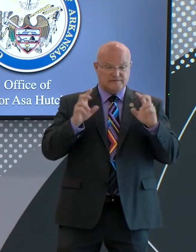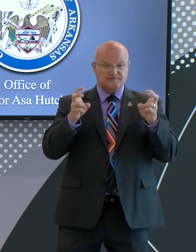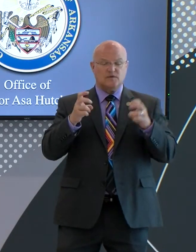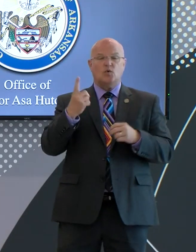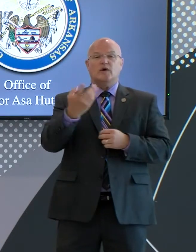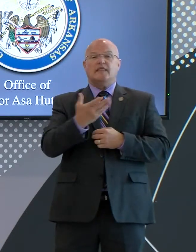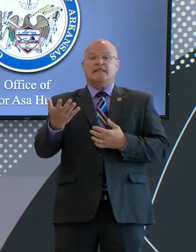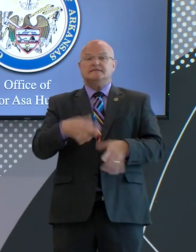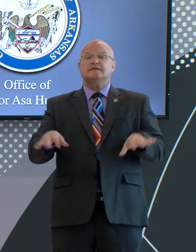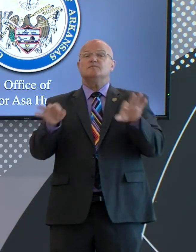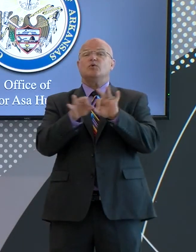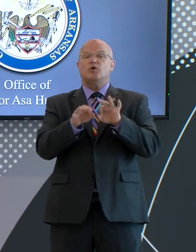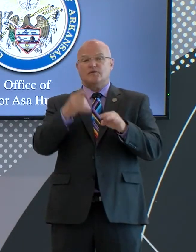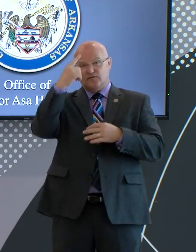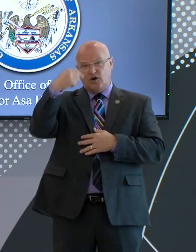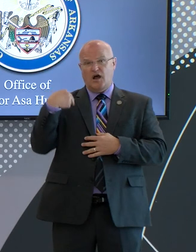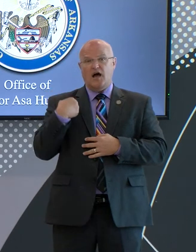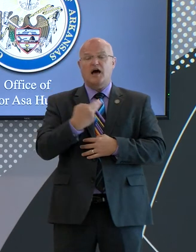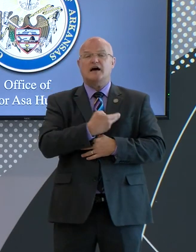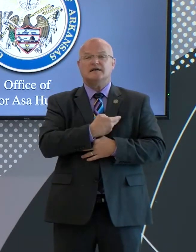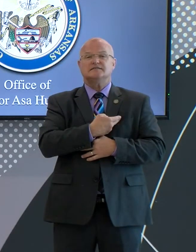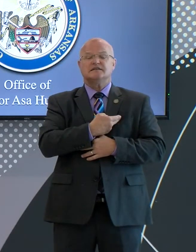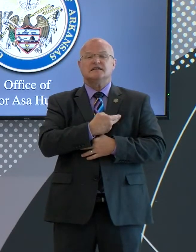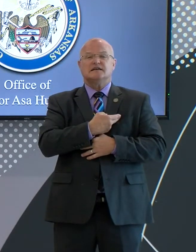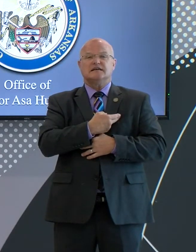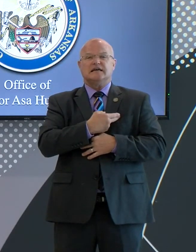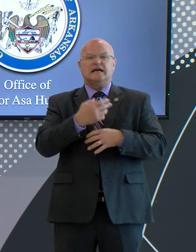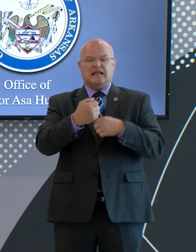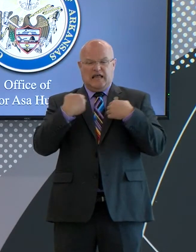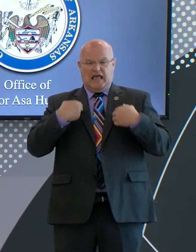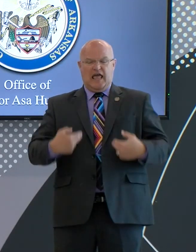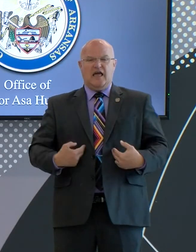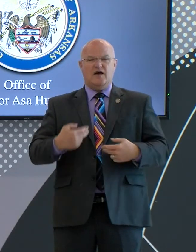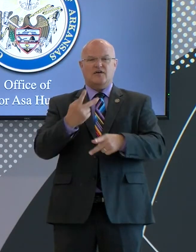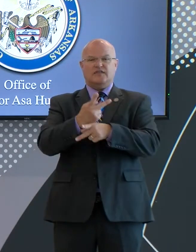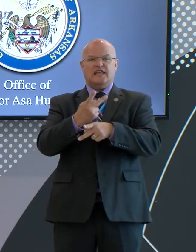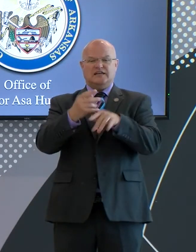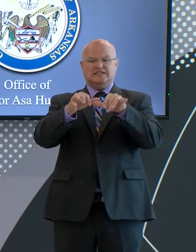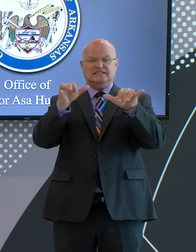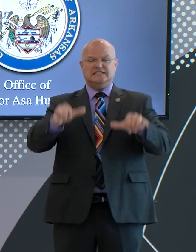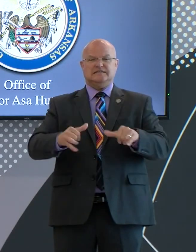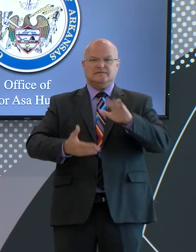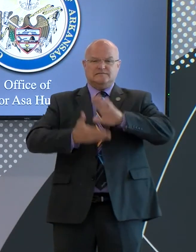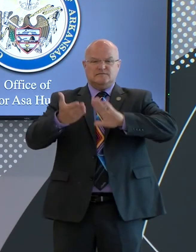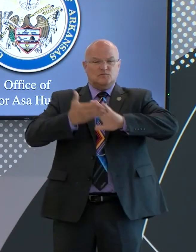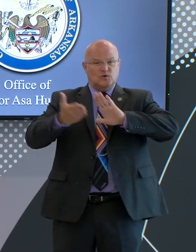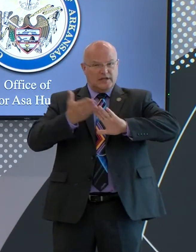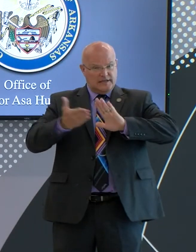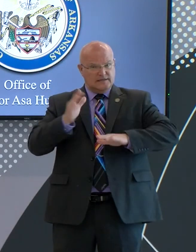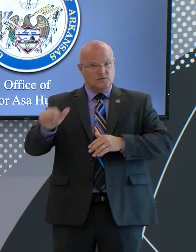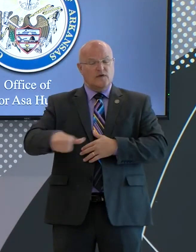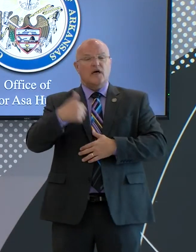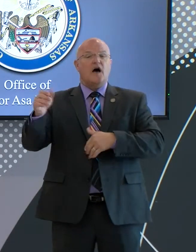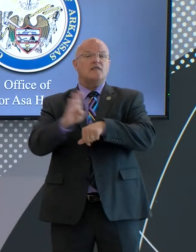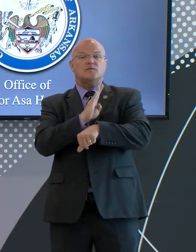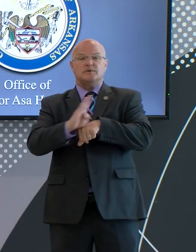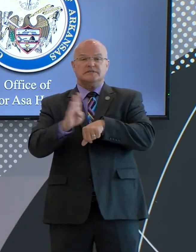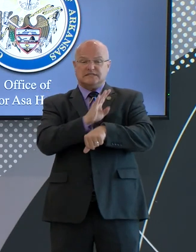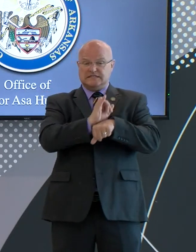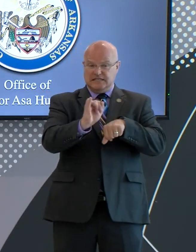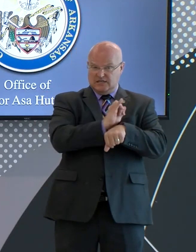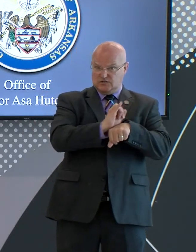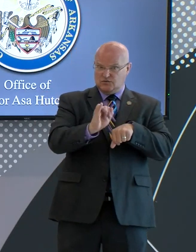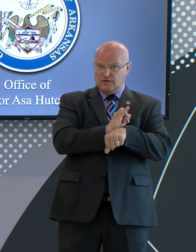is very important for that is for us to get our healthcare system back and going, as well as our other businesses and